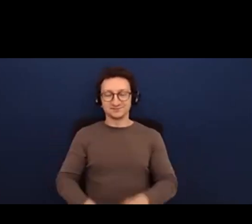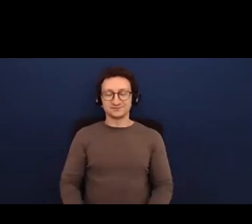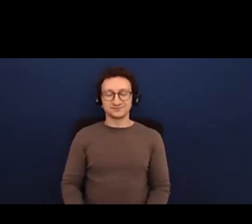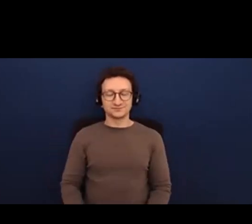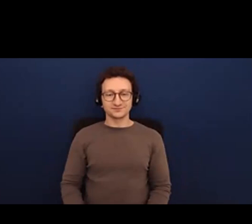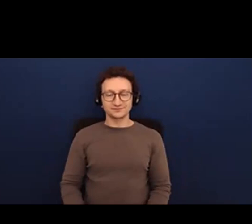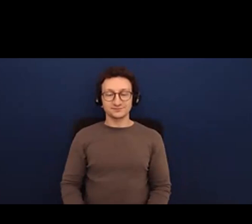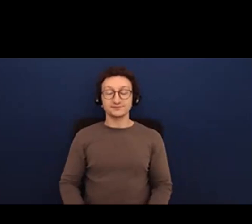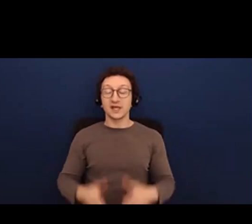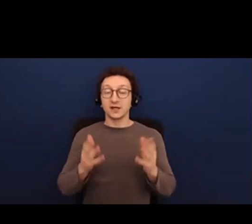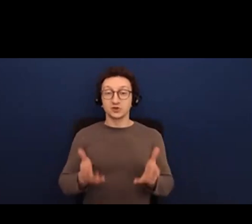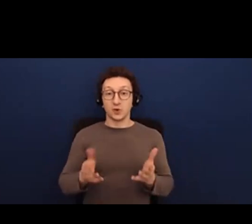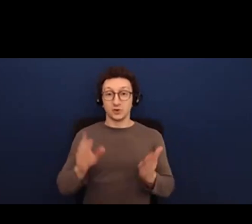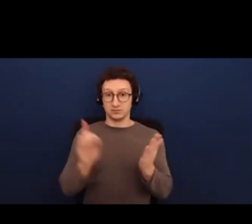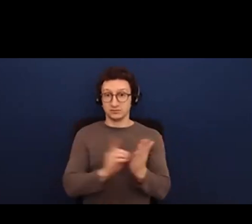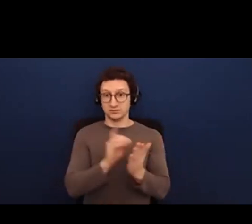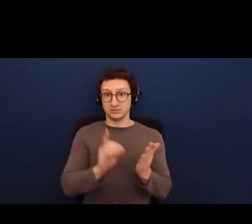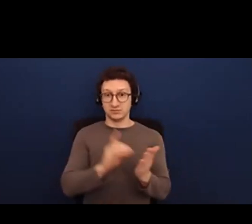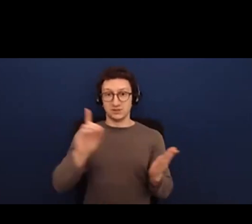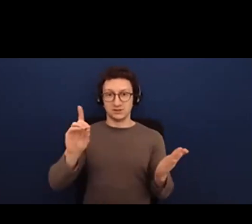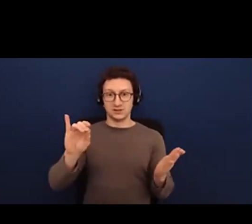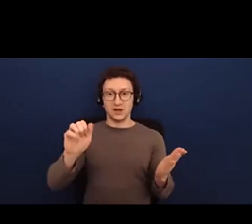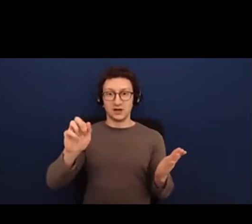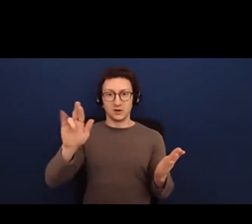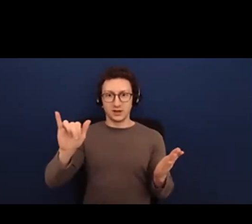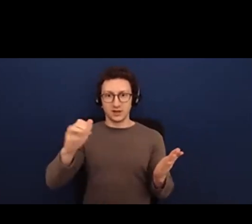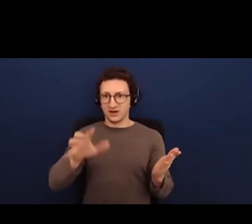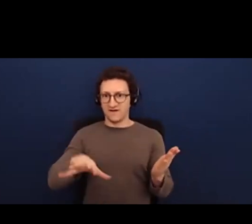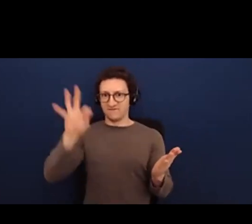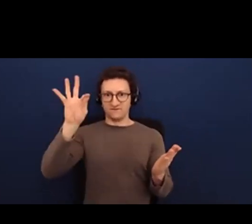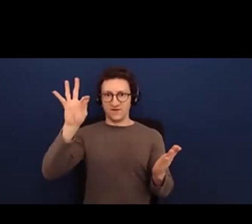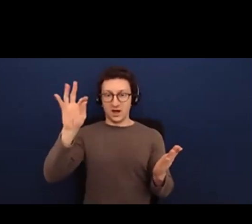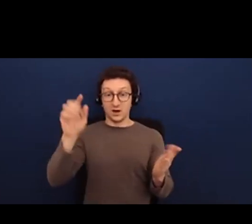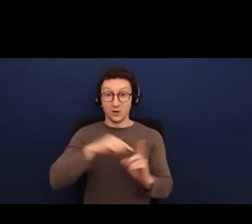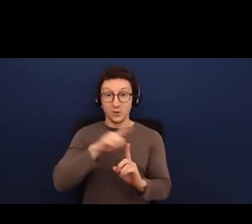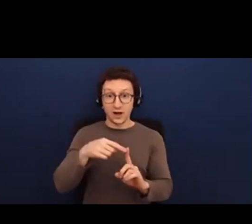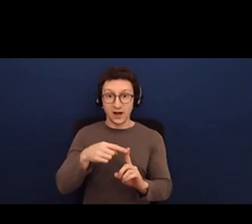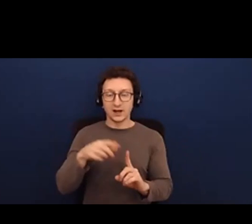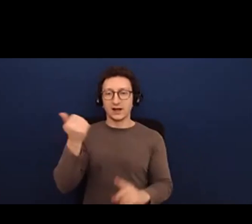first discovered the diary in 1972 when I began to work on